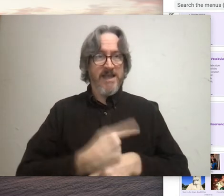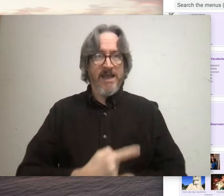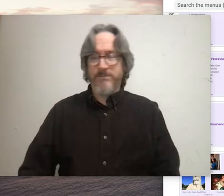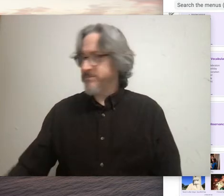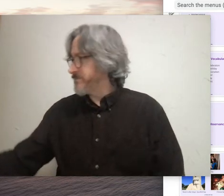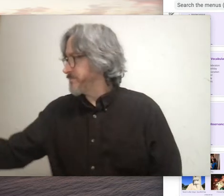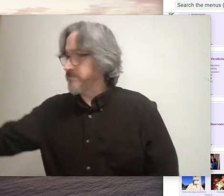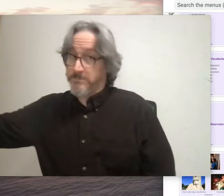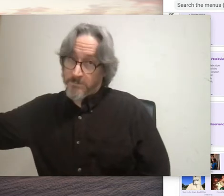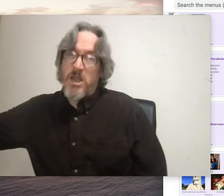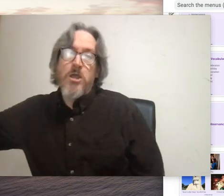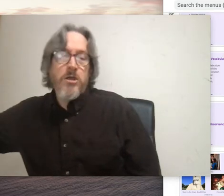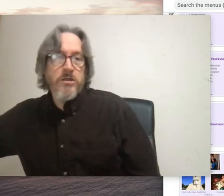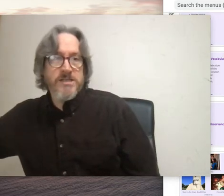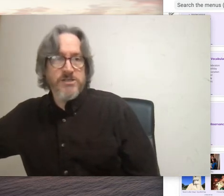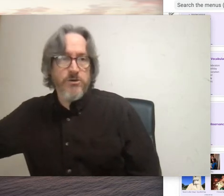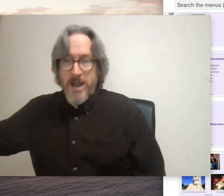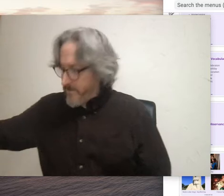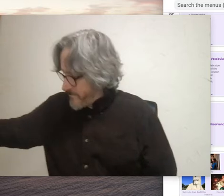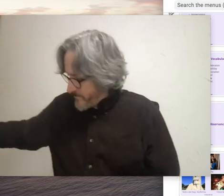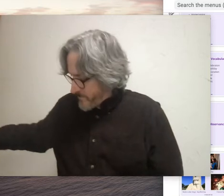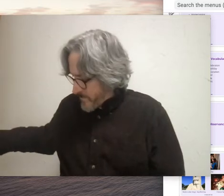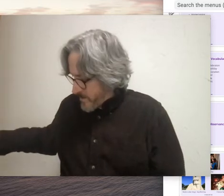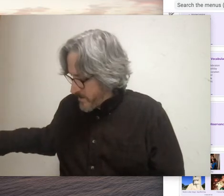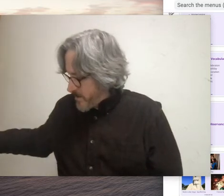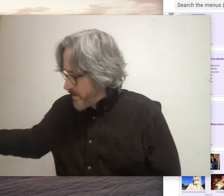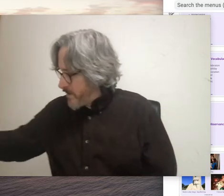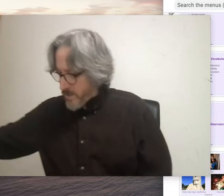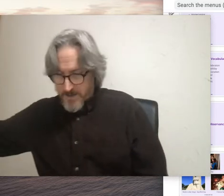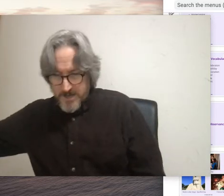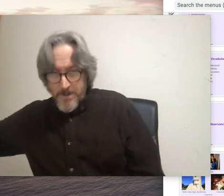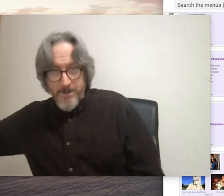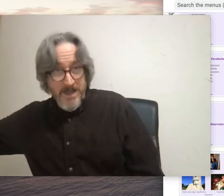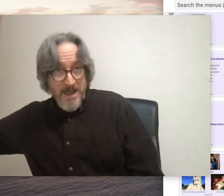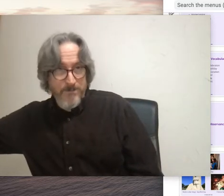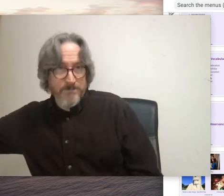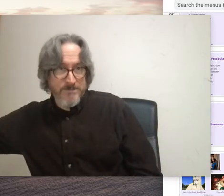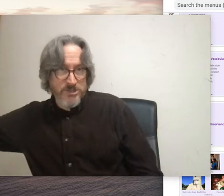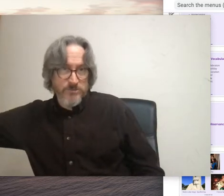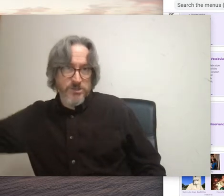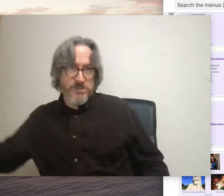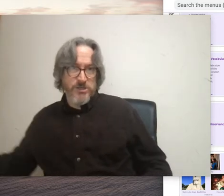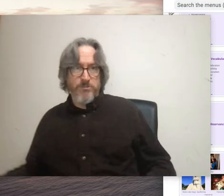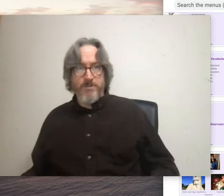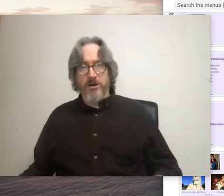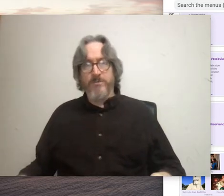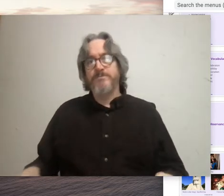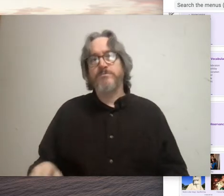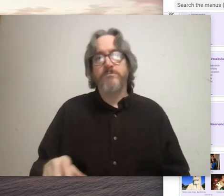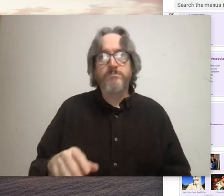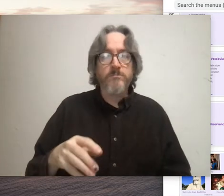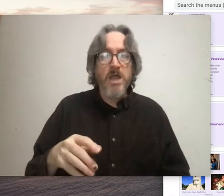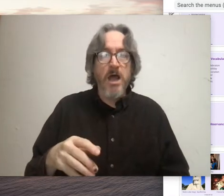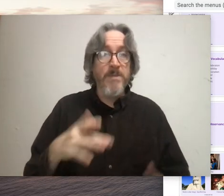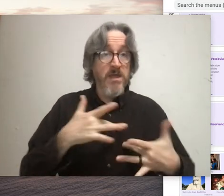Valentine's Day. This is gray. He may come up on my lap, so just so you're prepared.